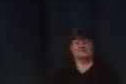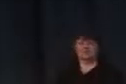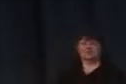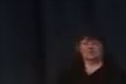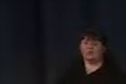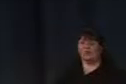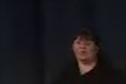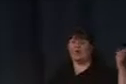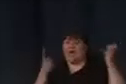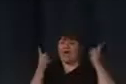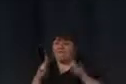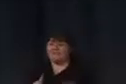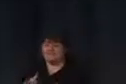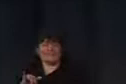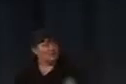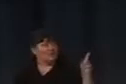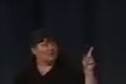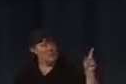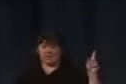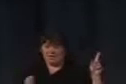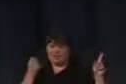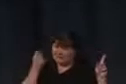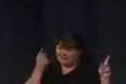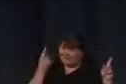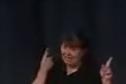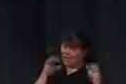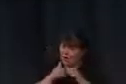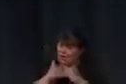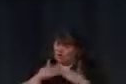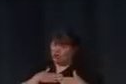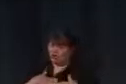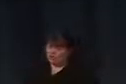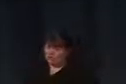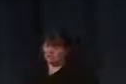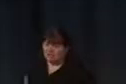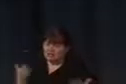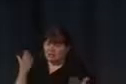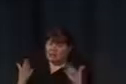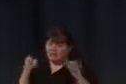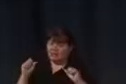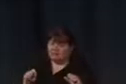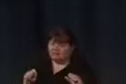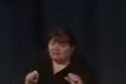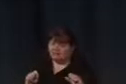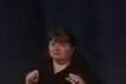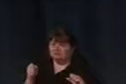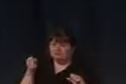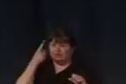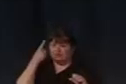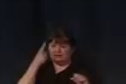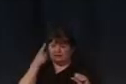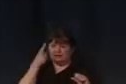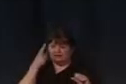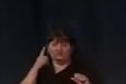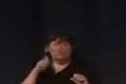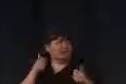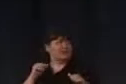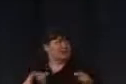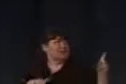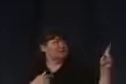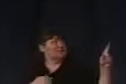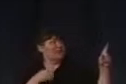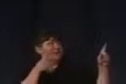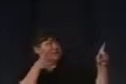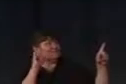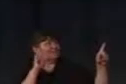what happened if we kind of, you understand how human might be able to aggregate one to each other? And I thought something